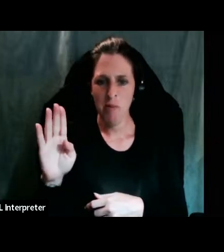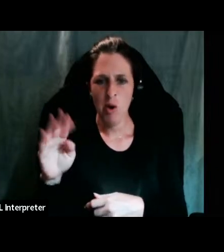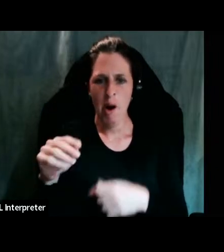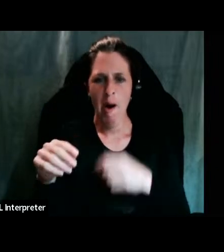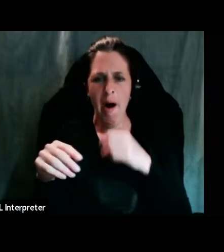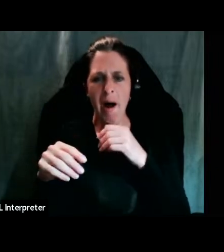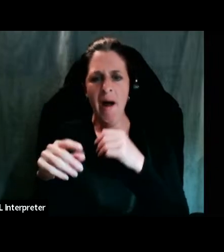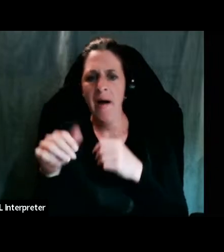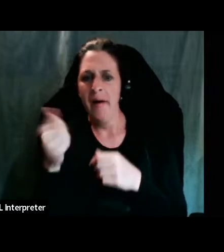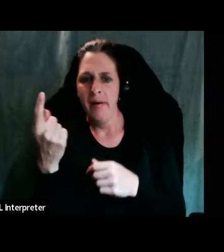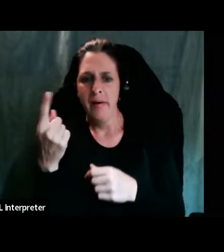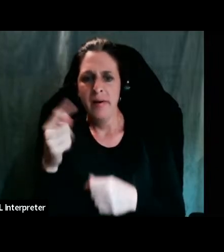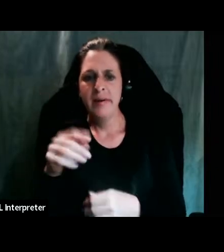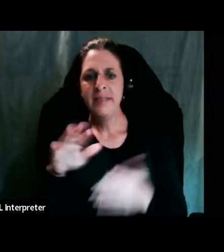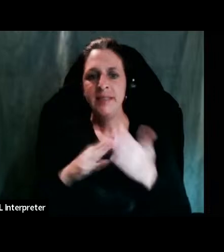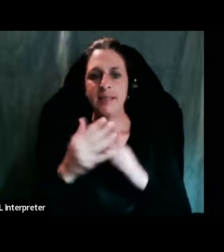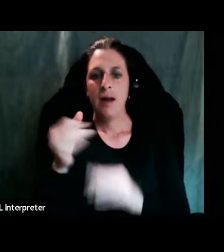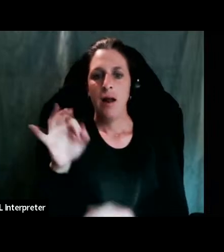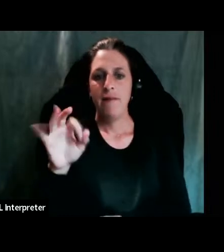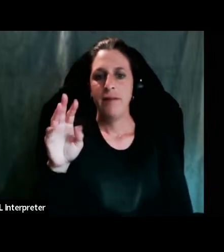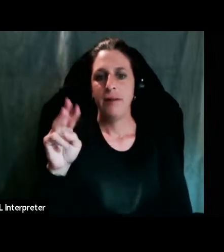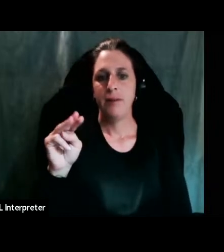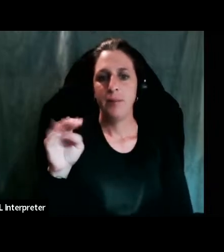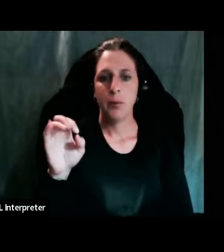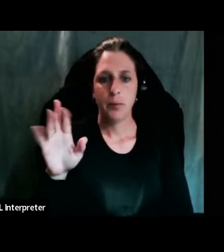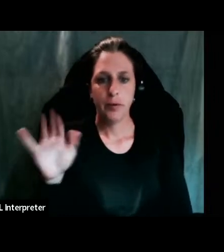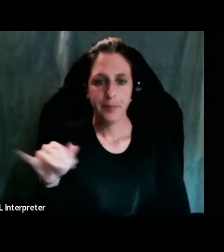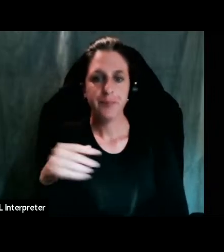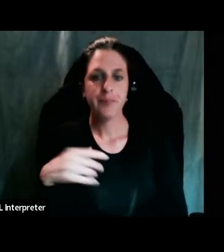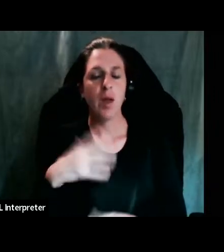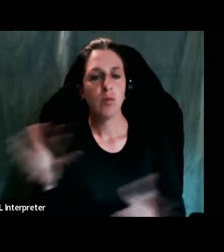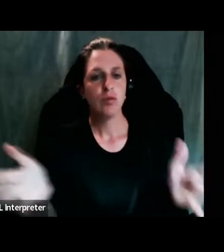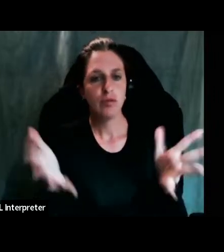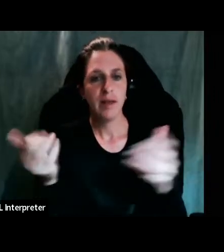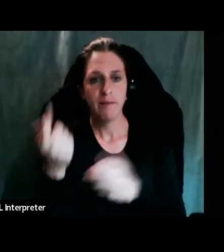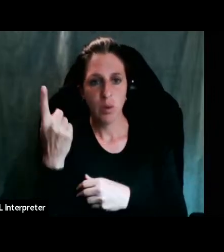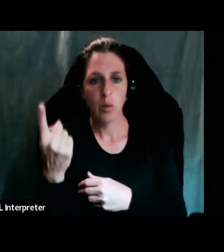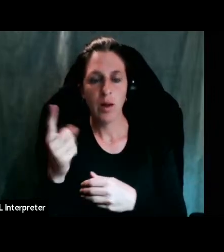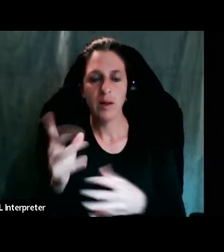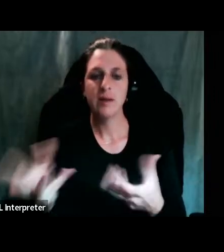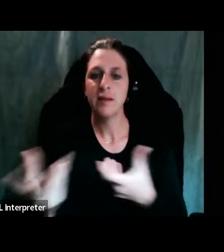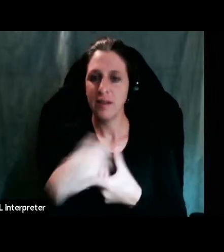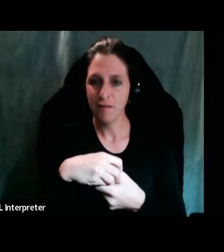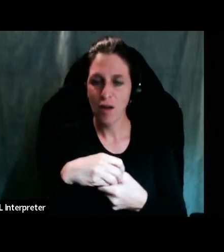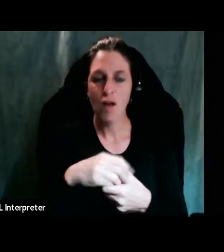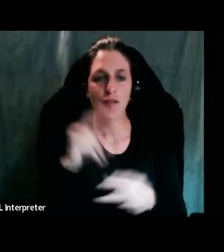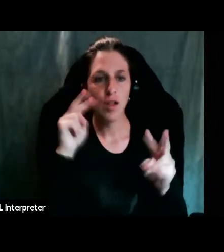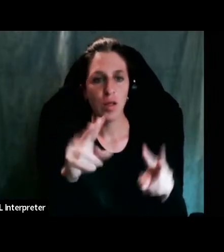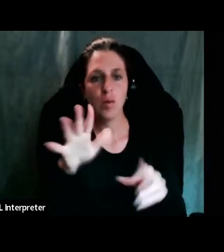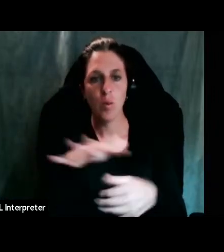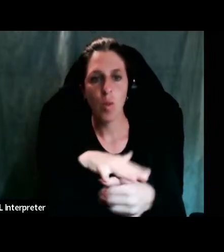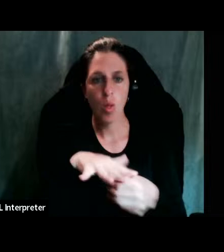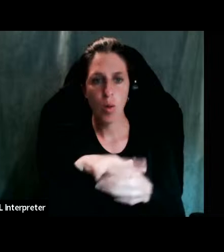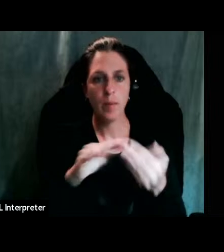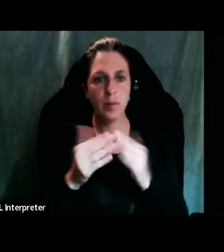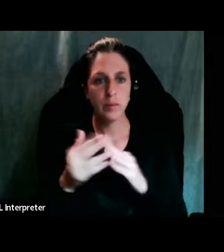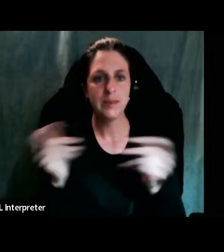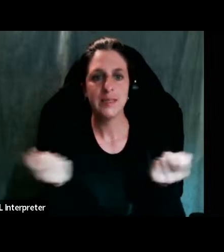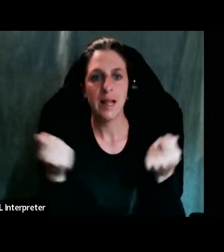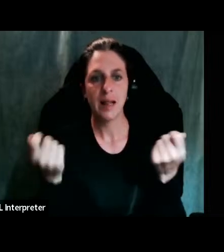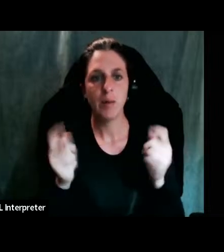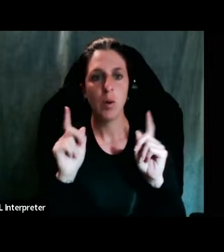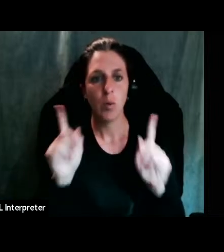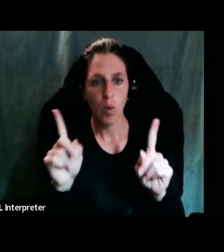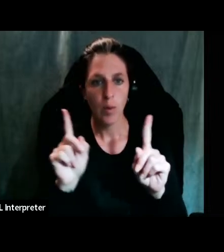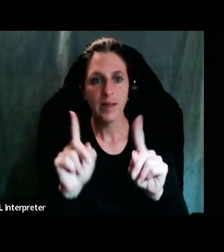Millbrae. So I just want to encourage everybody to get involved and look at your local communities, celebrate, go attend,